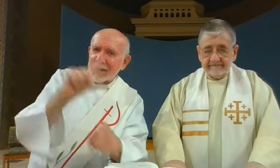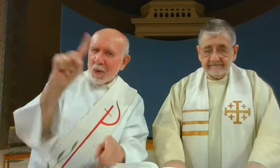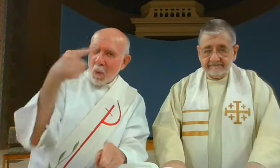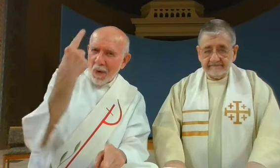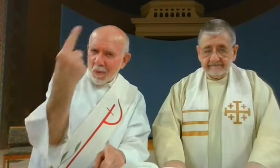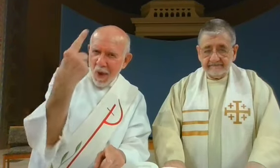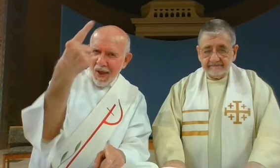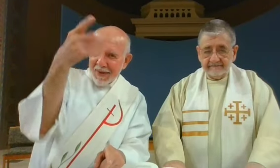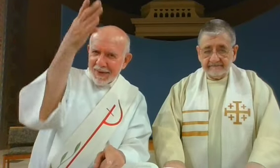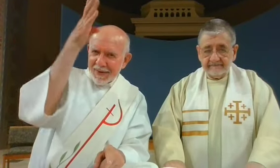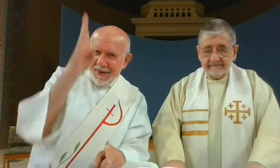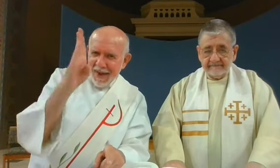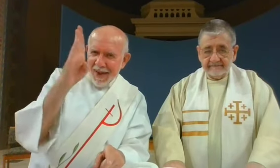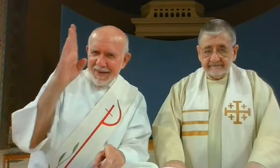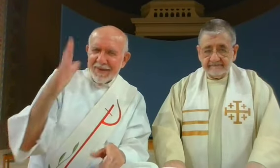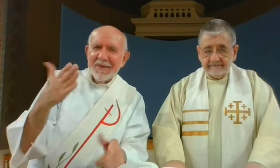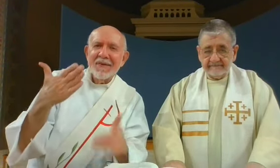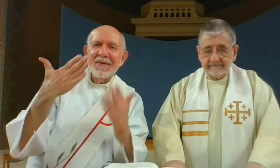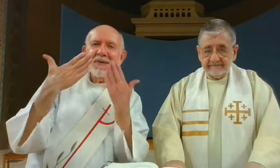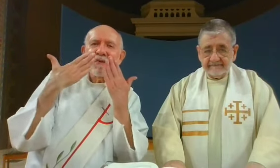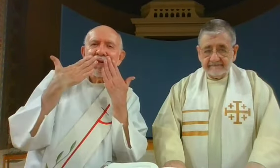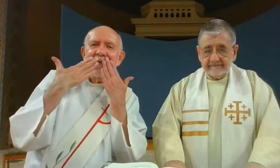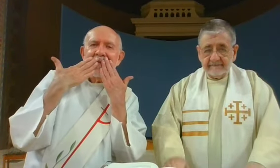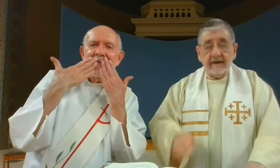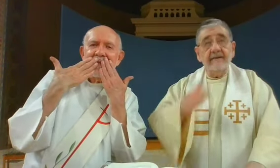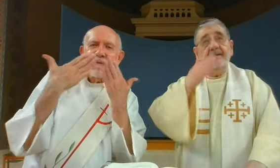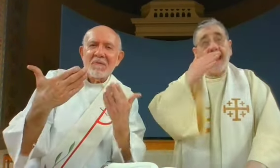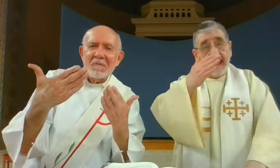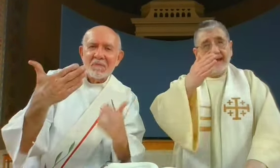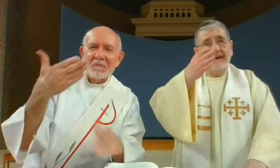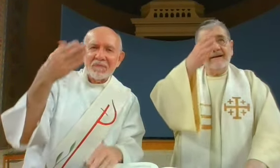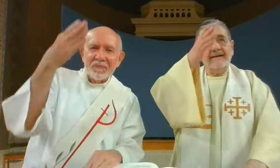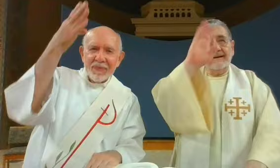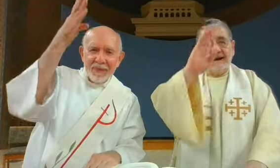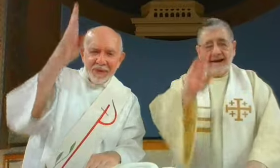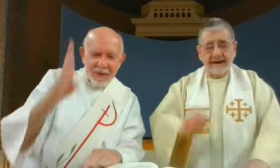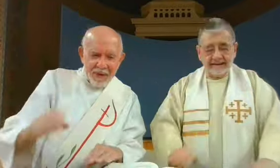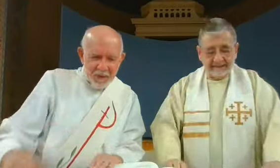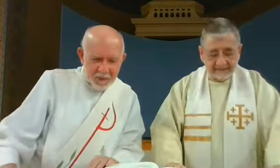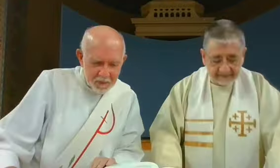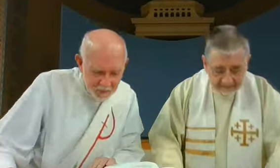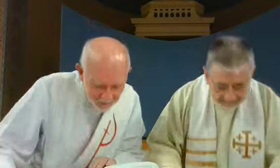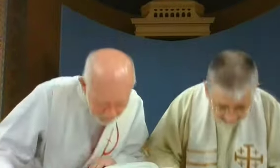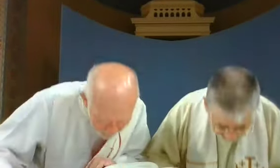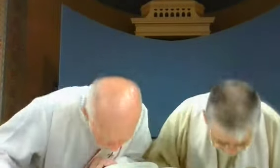that we may remember him as the one true God. Thanks be to God.